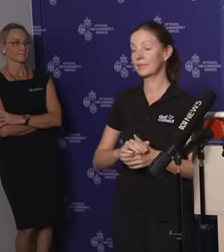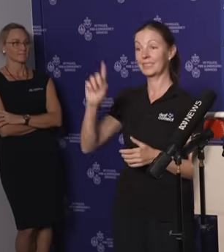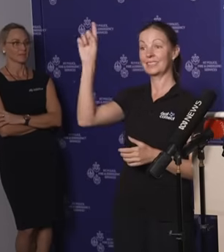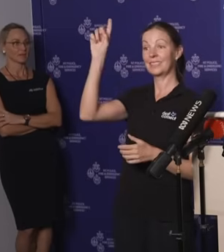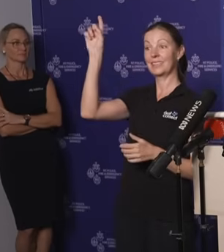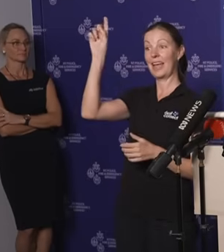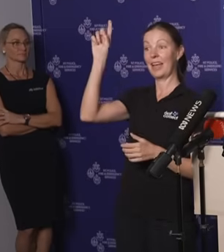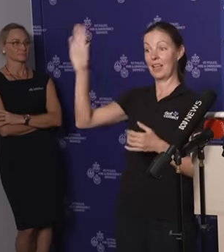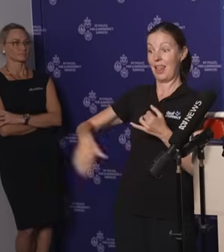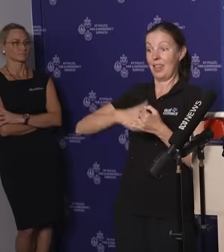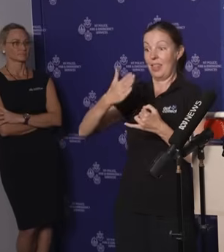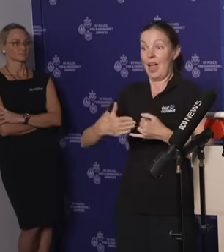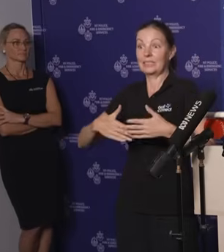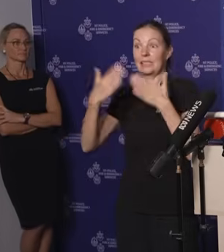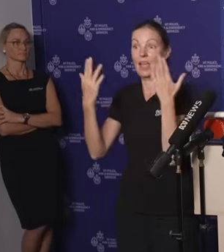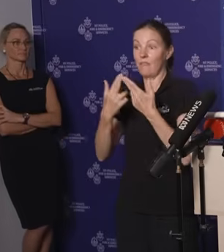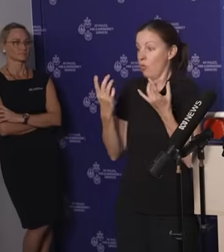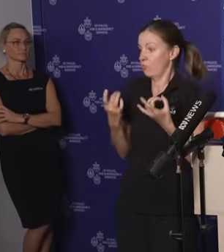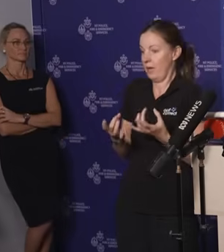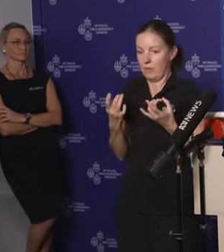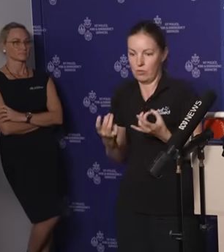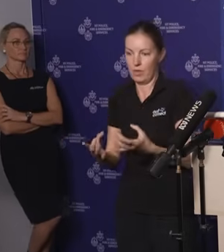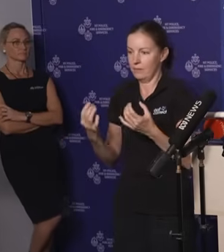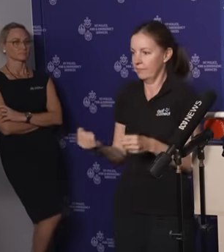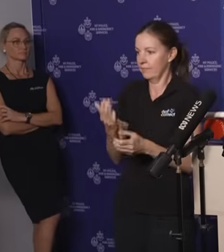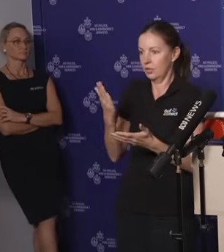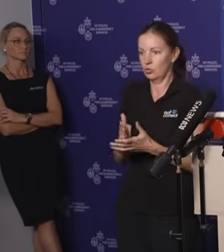Today is your final prep day.